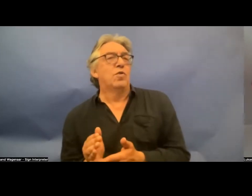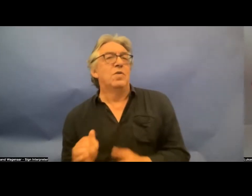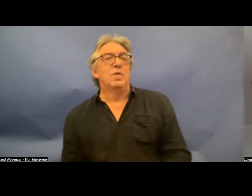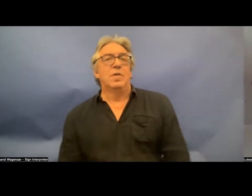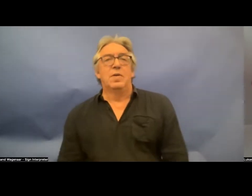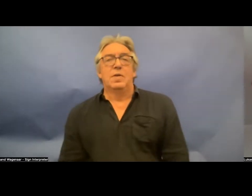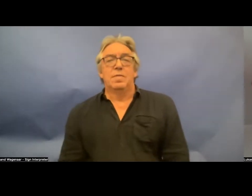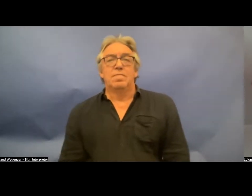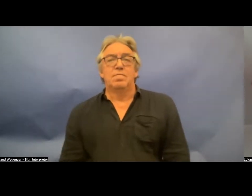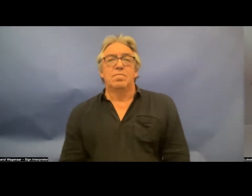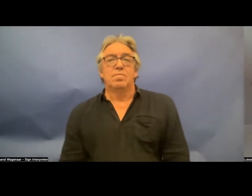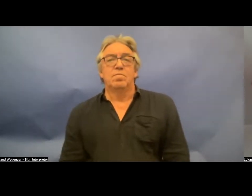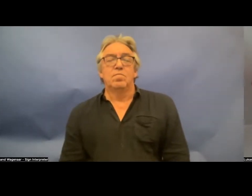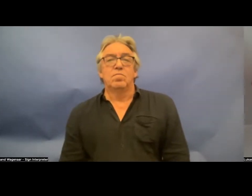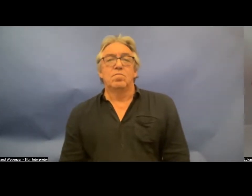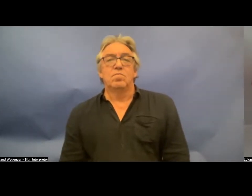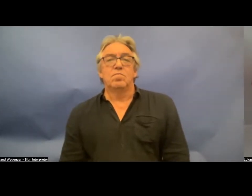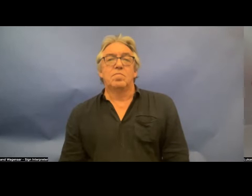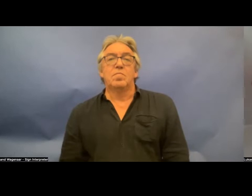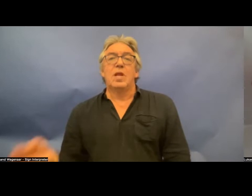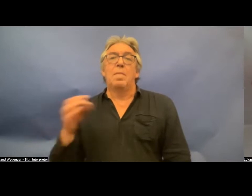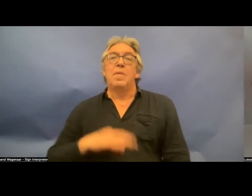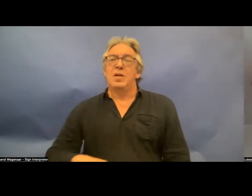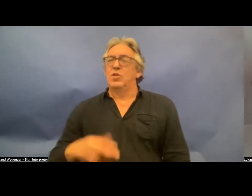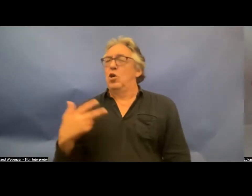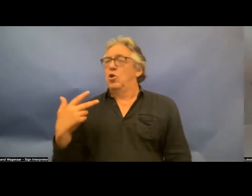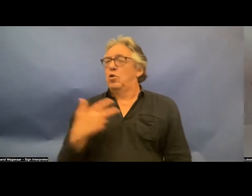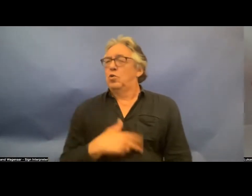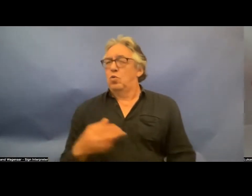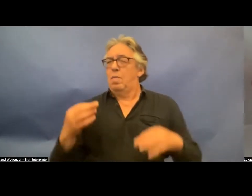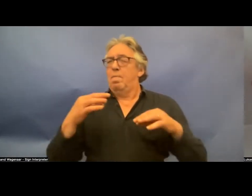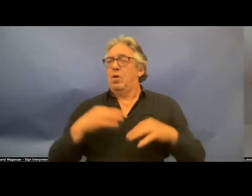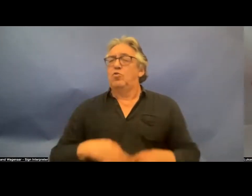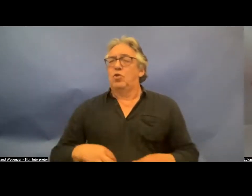giving the ministry is giving the money